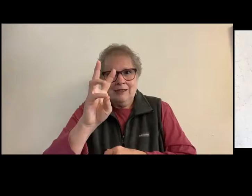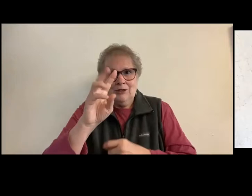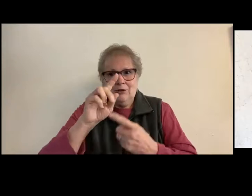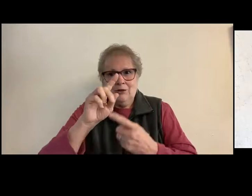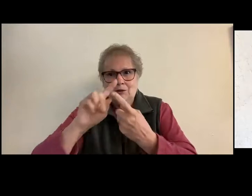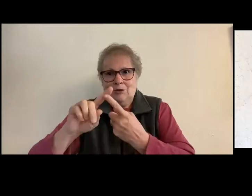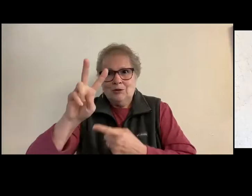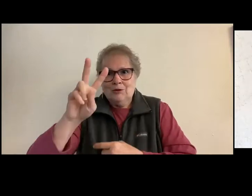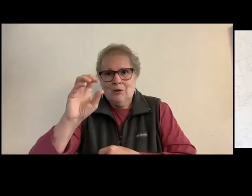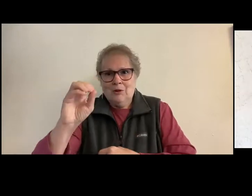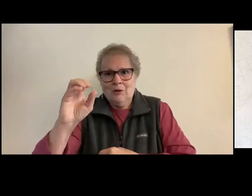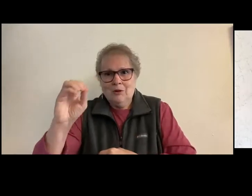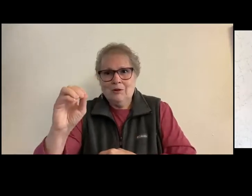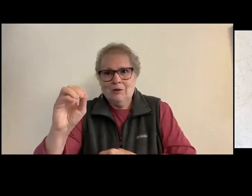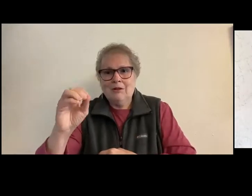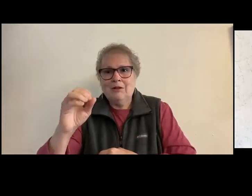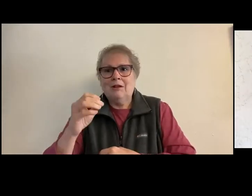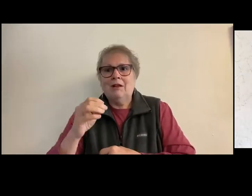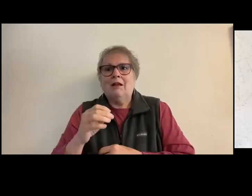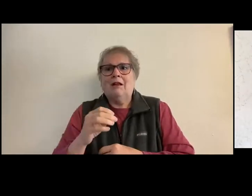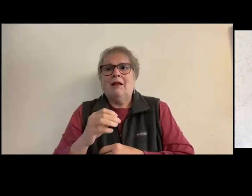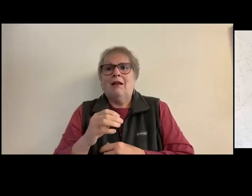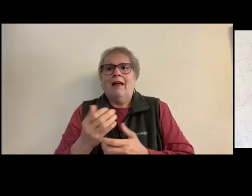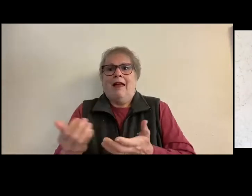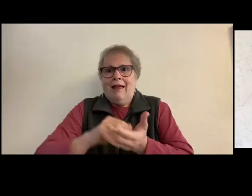from 1996 to 2000.